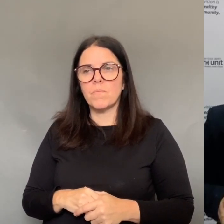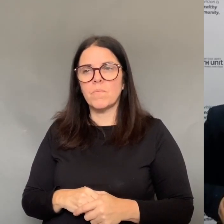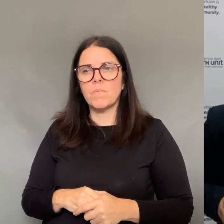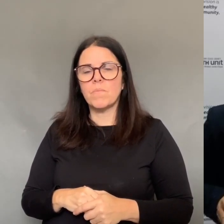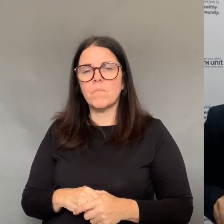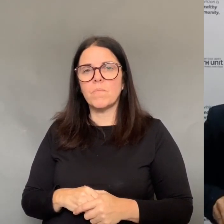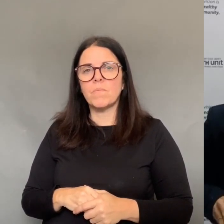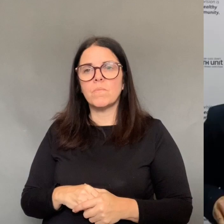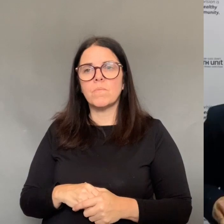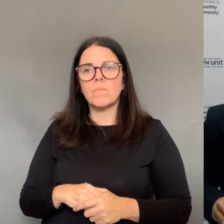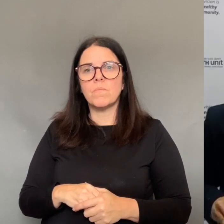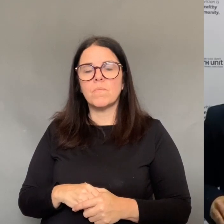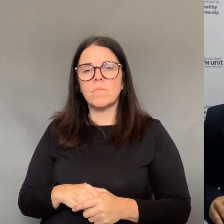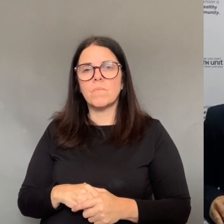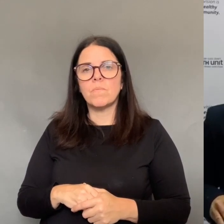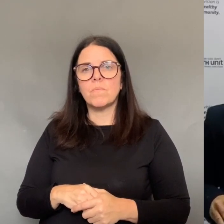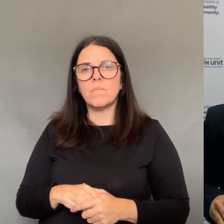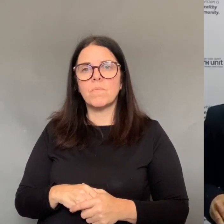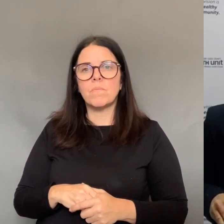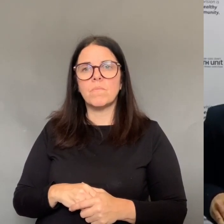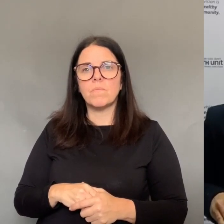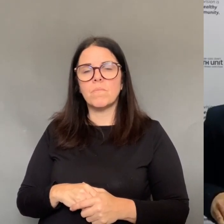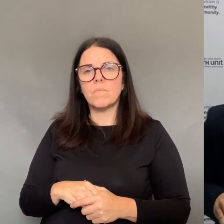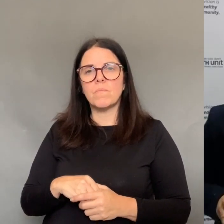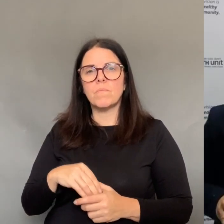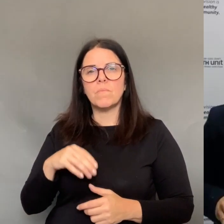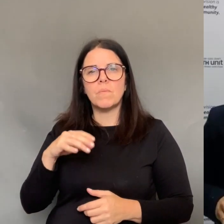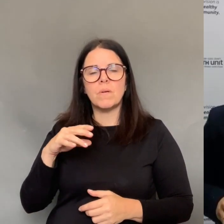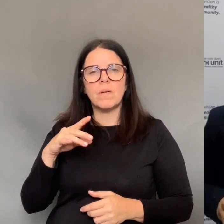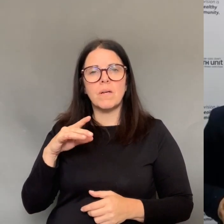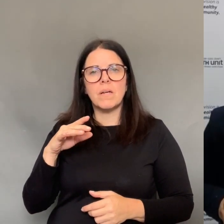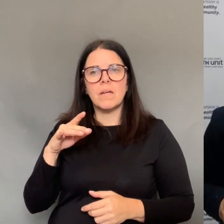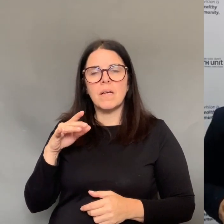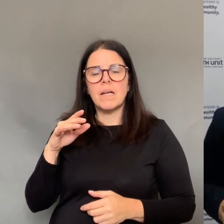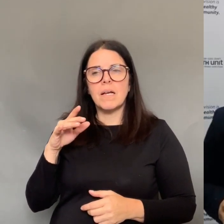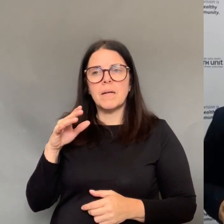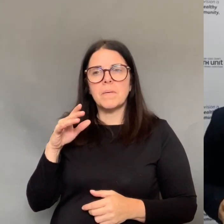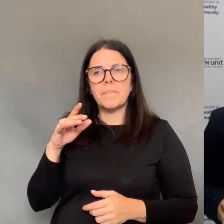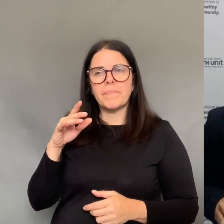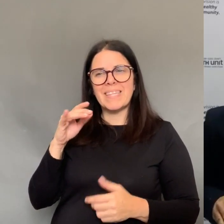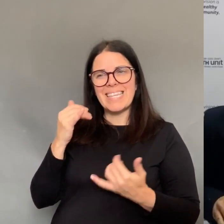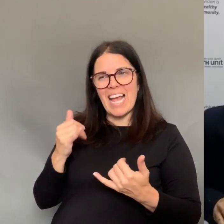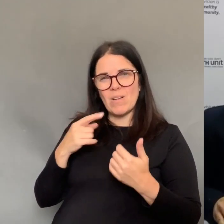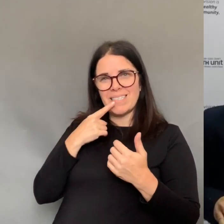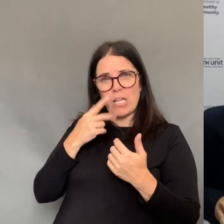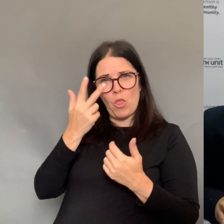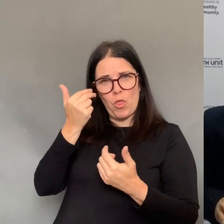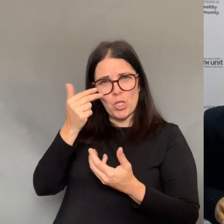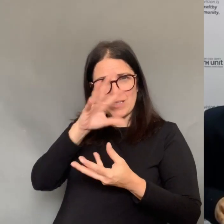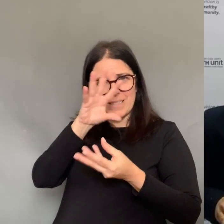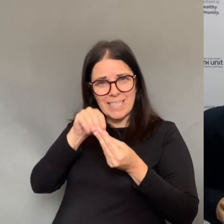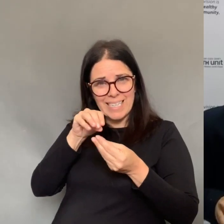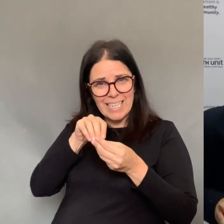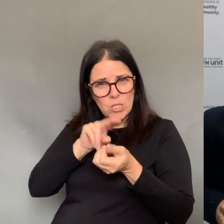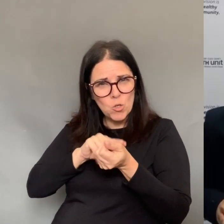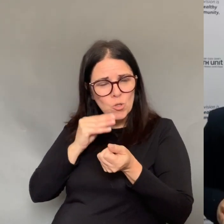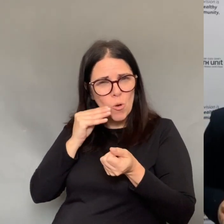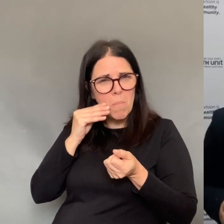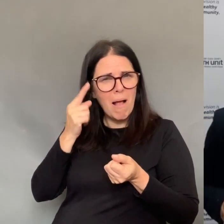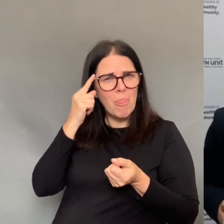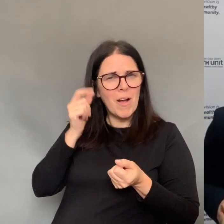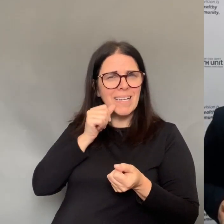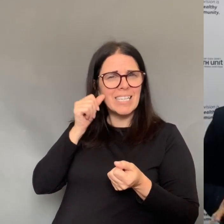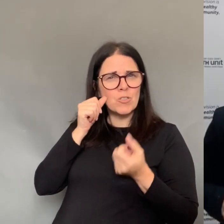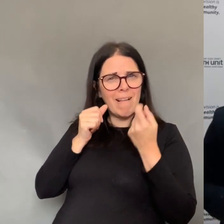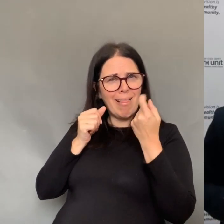I'm looking at my EPI, and we can get back to you on that, but the total count is 13 at this point.